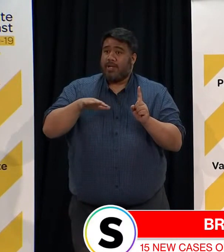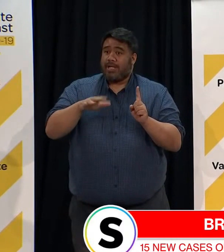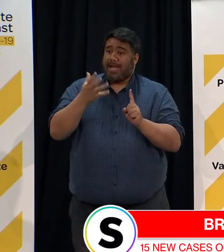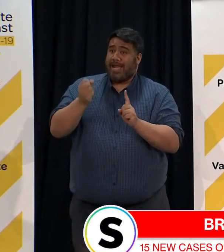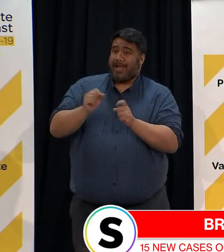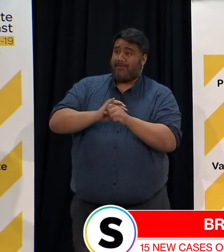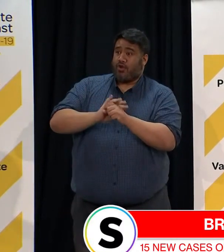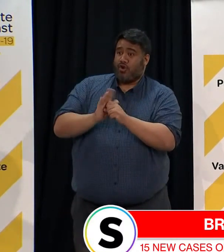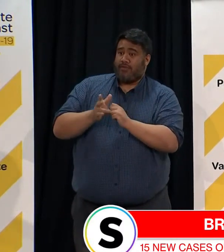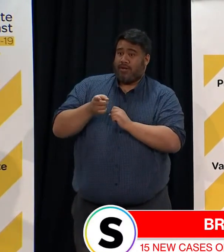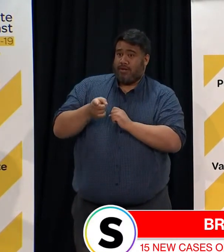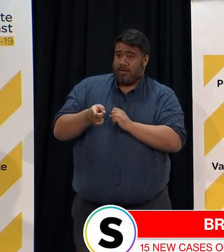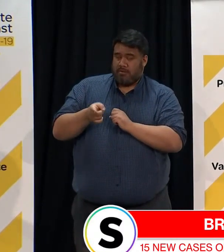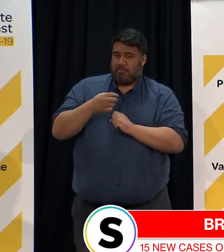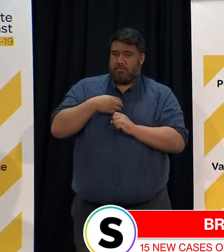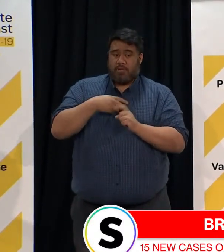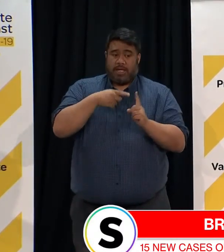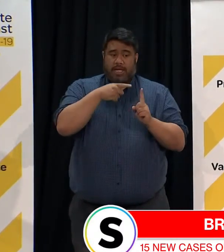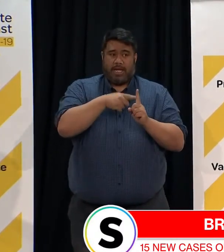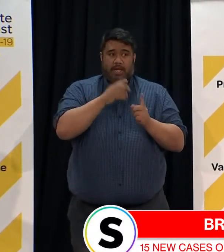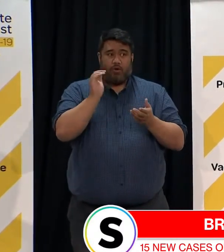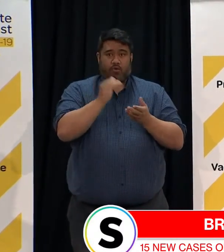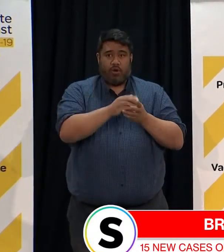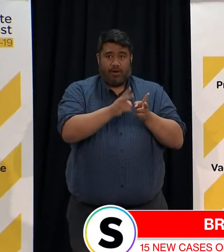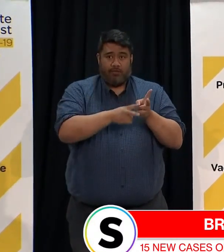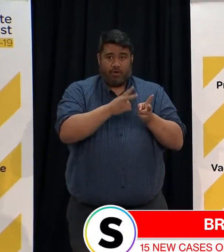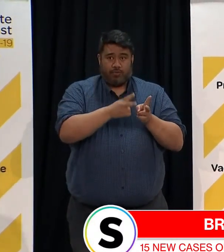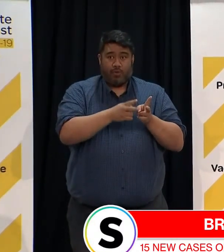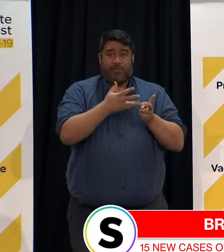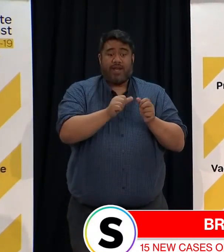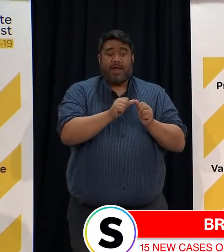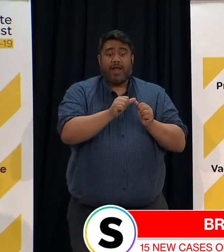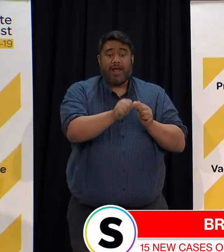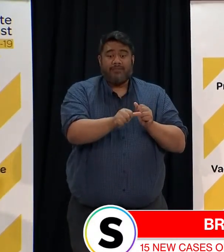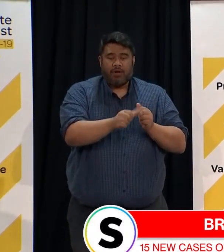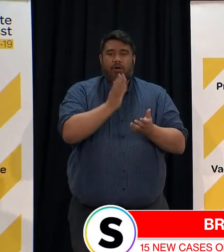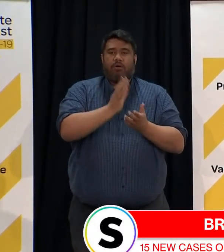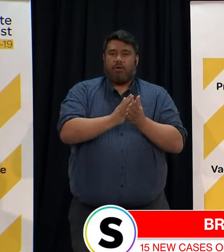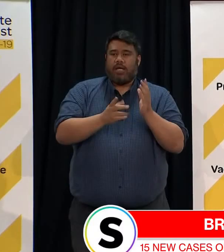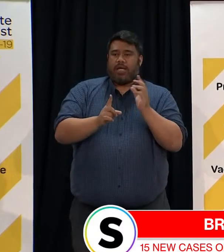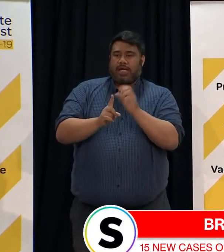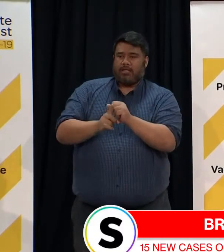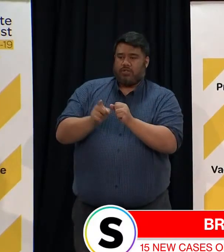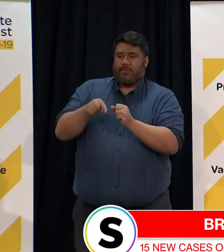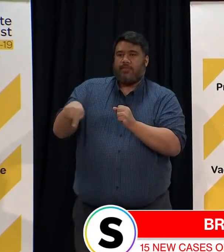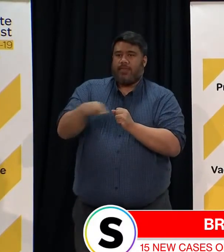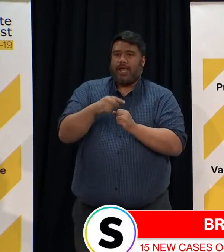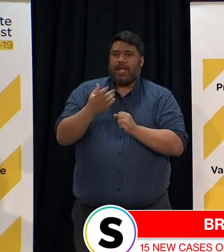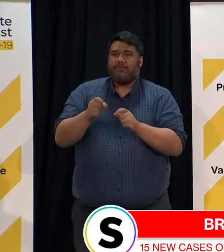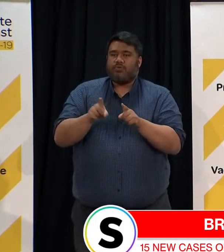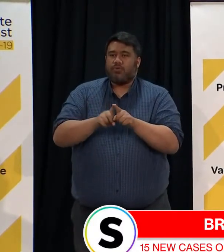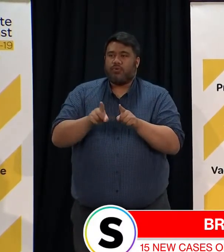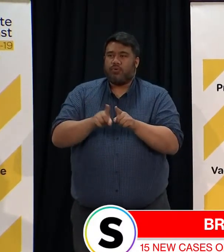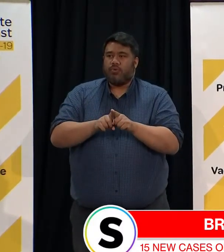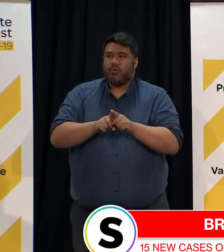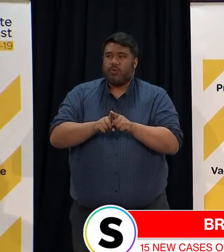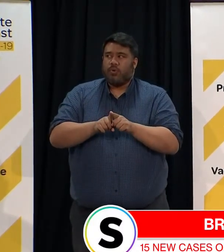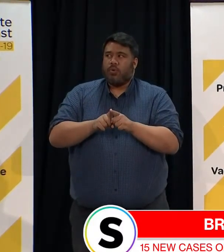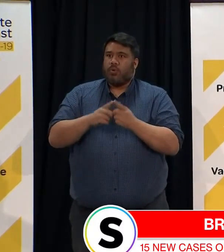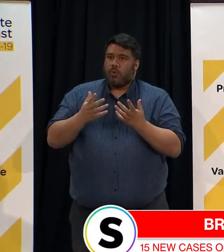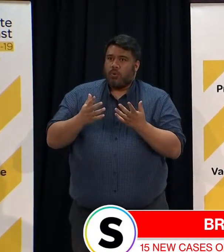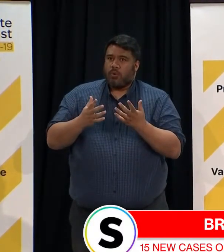up at hospital? Can you tell us any details about the risk of further community infection from the family, contact